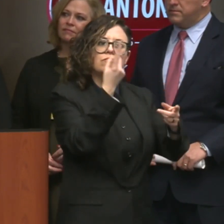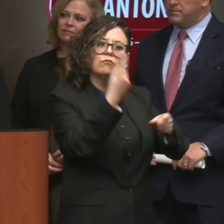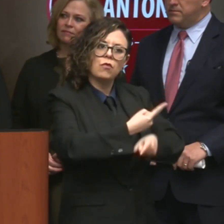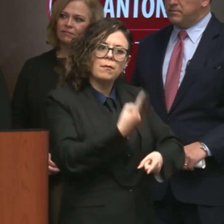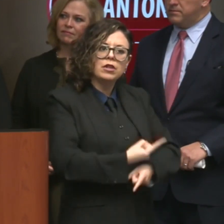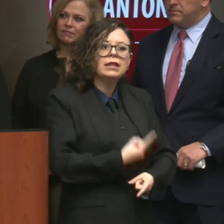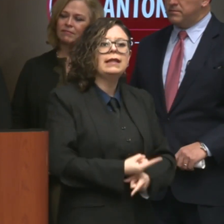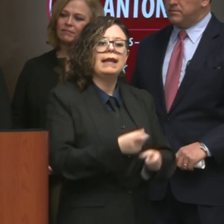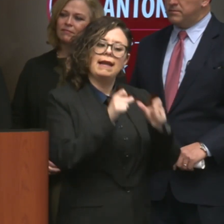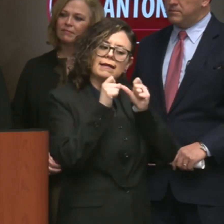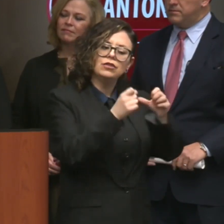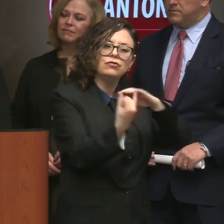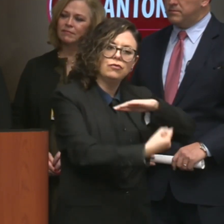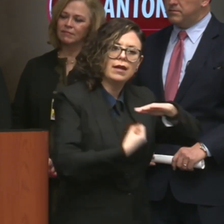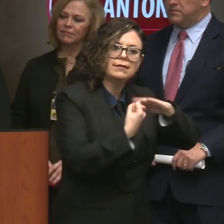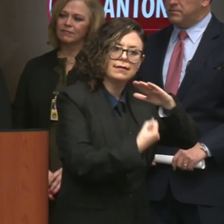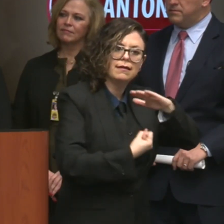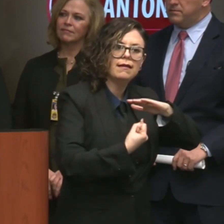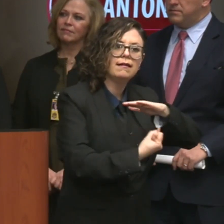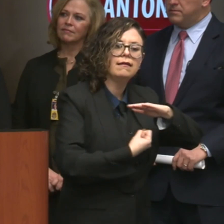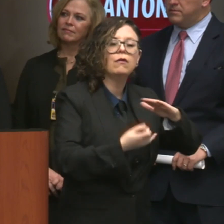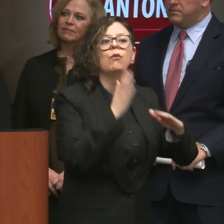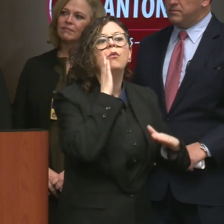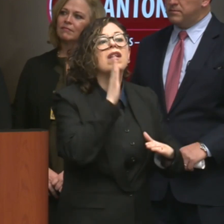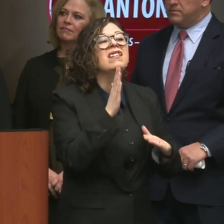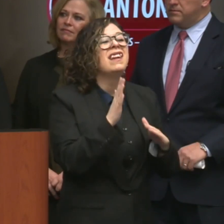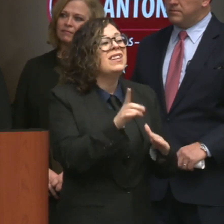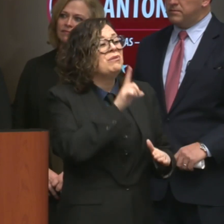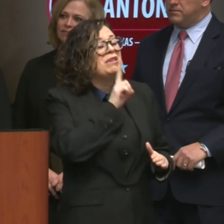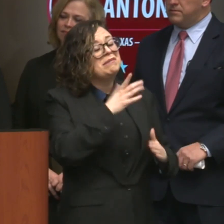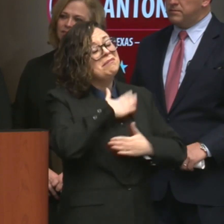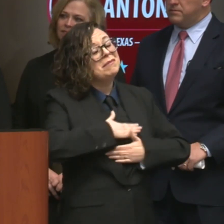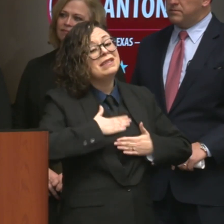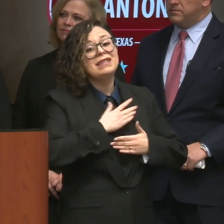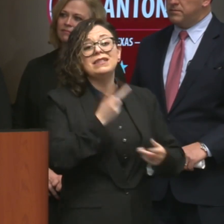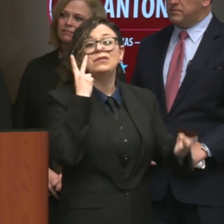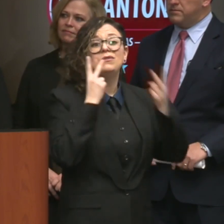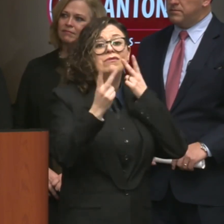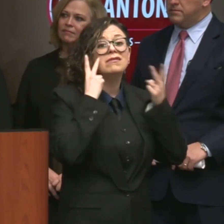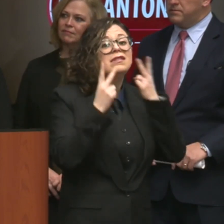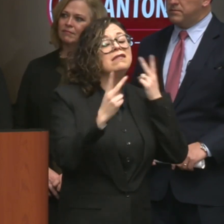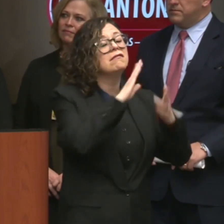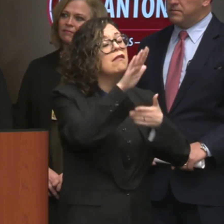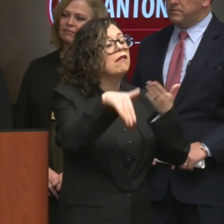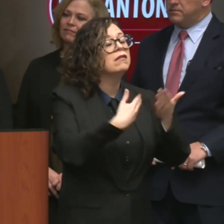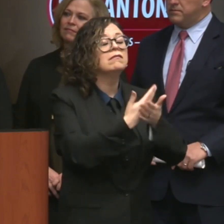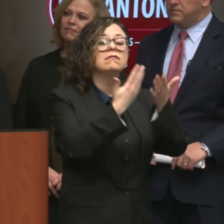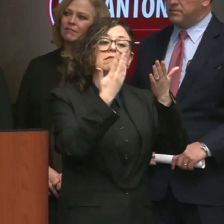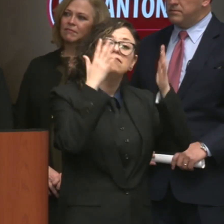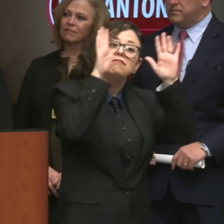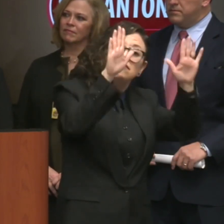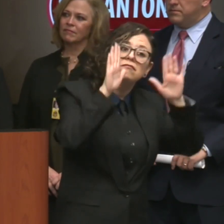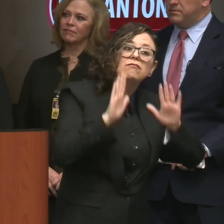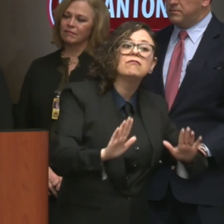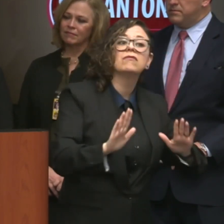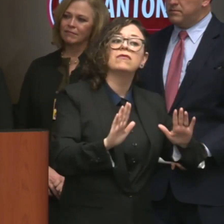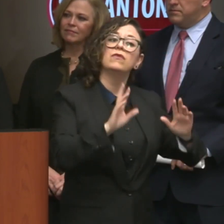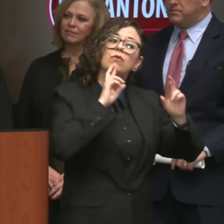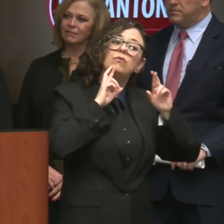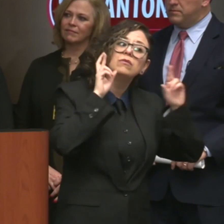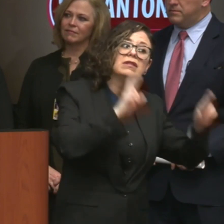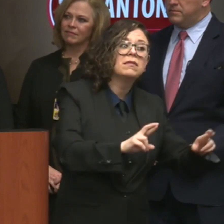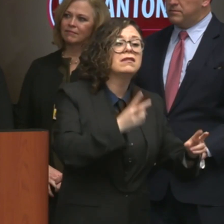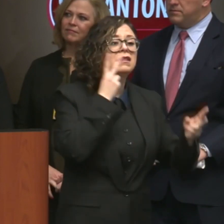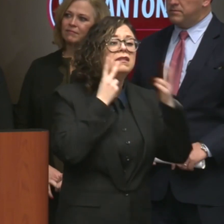them isolated. I really am very pleased to be part of this response. It has been wonderful to work with everyone, and